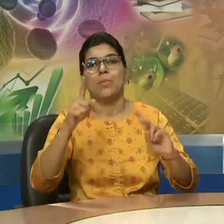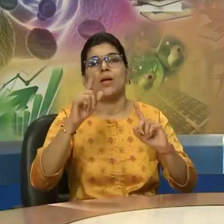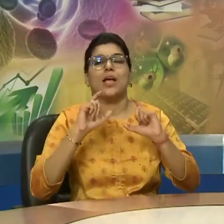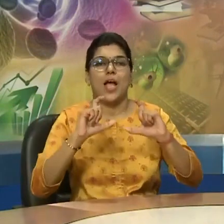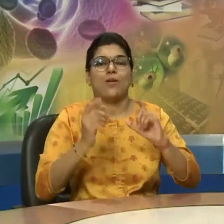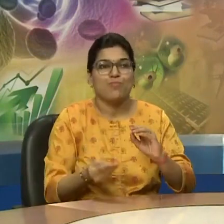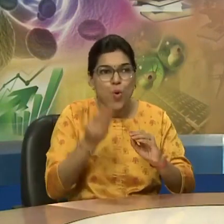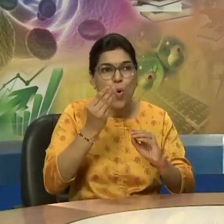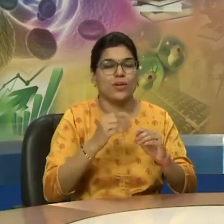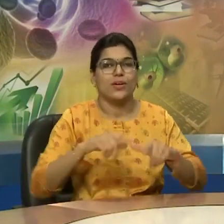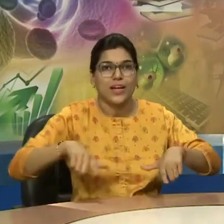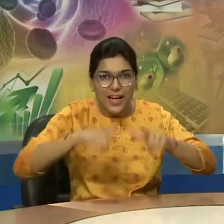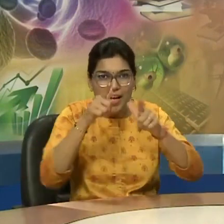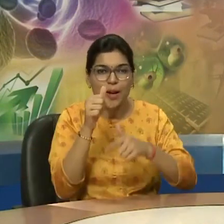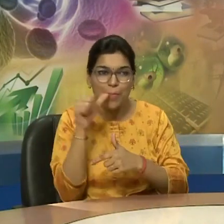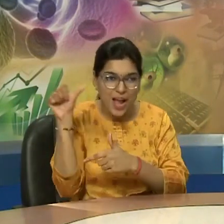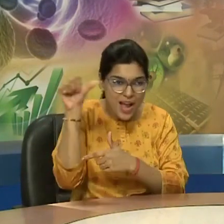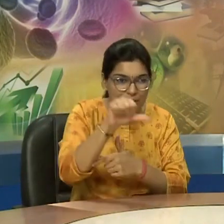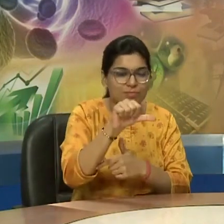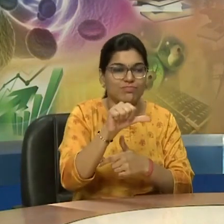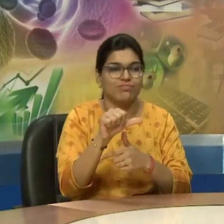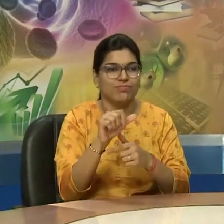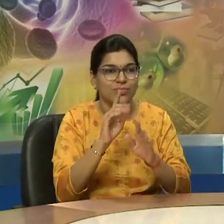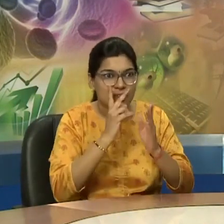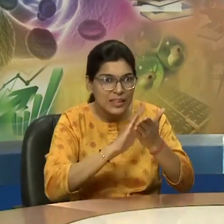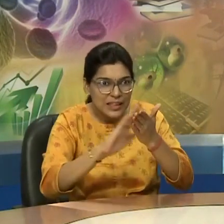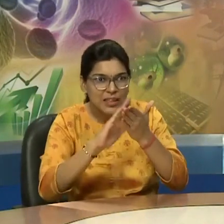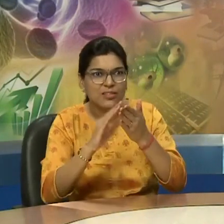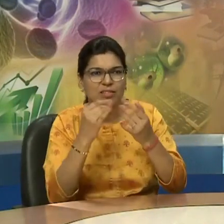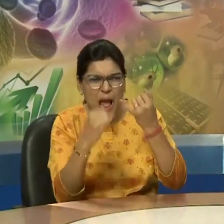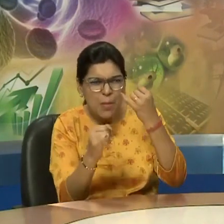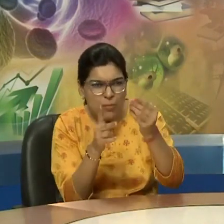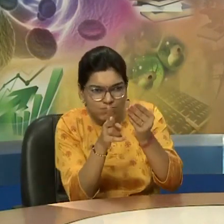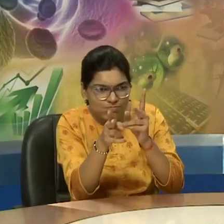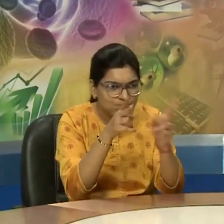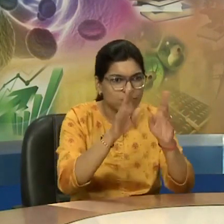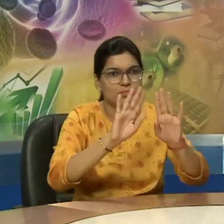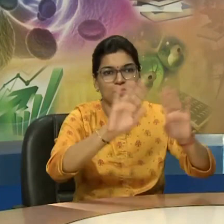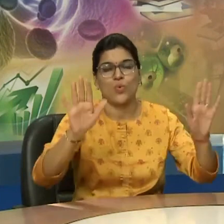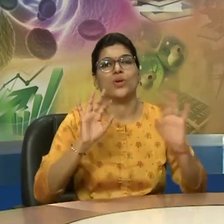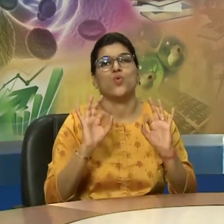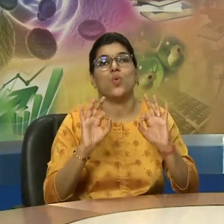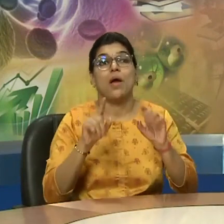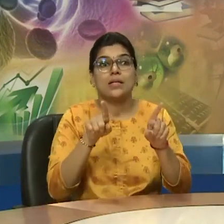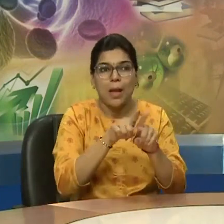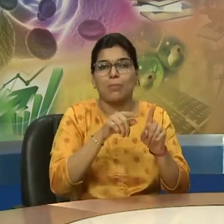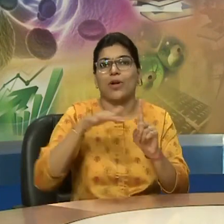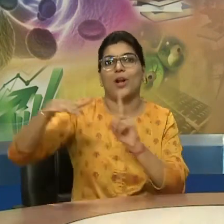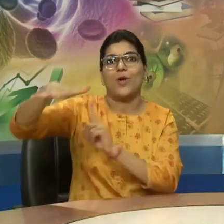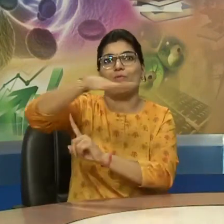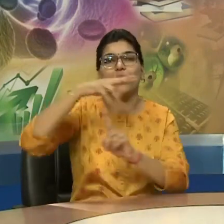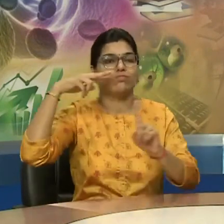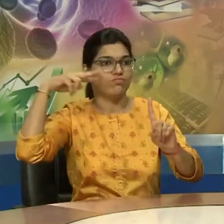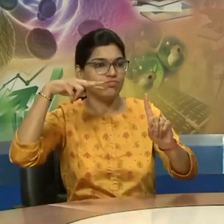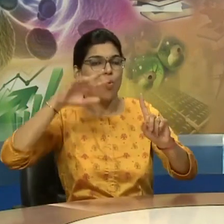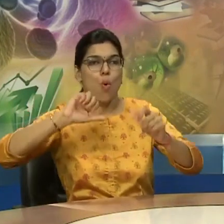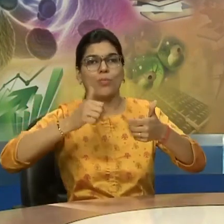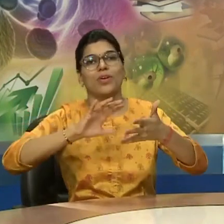them. Earth is our home for different living species, and we all are dependent on the